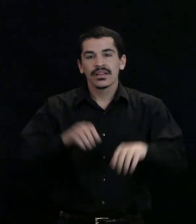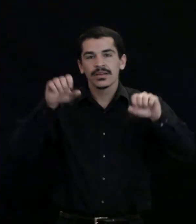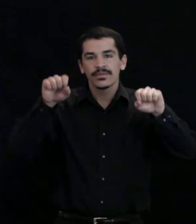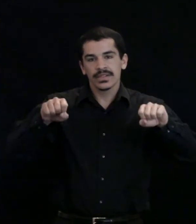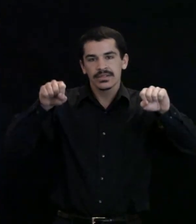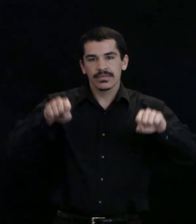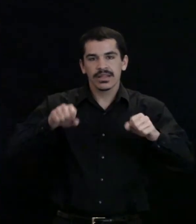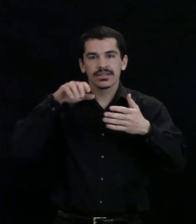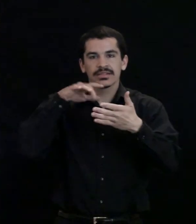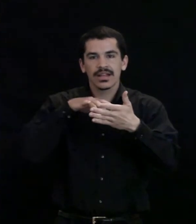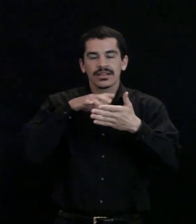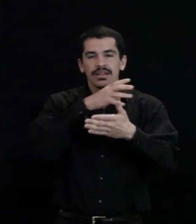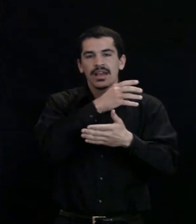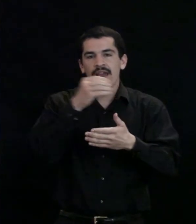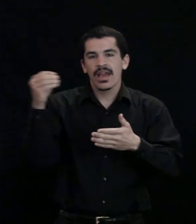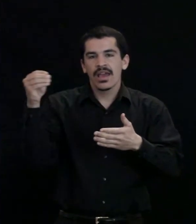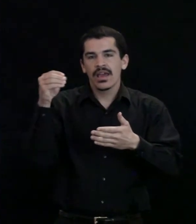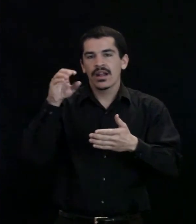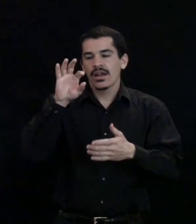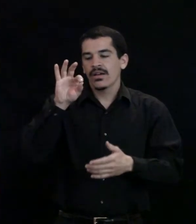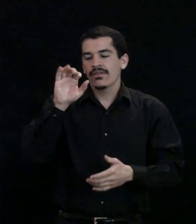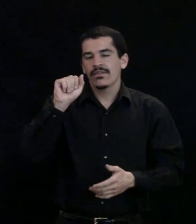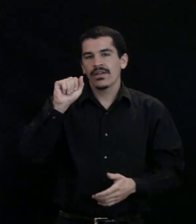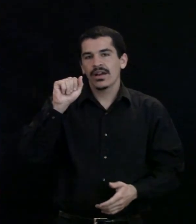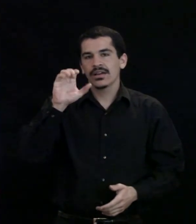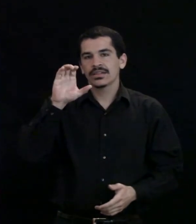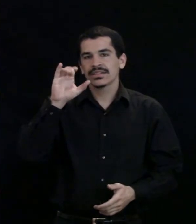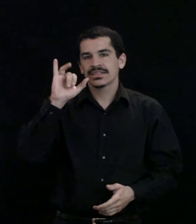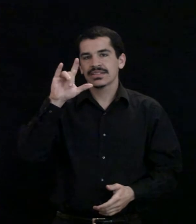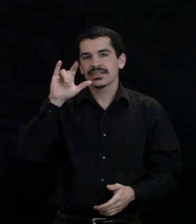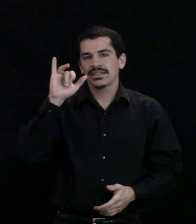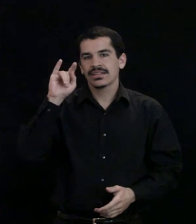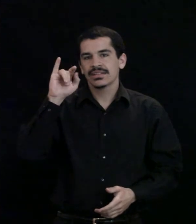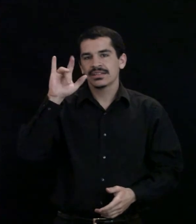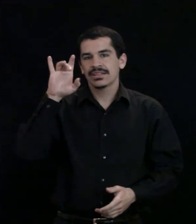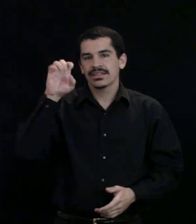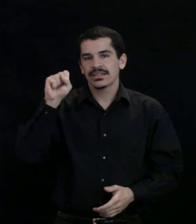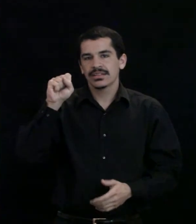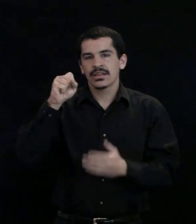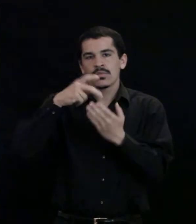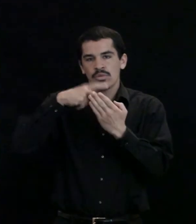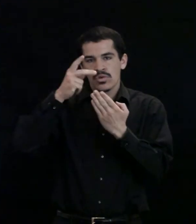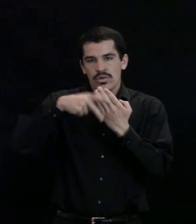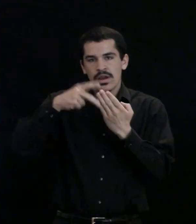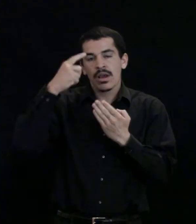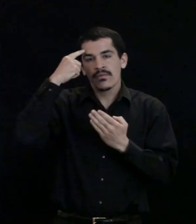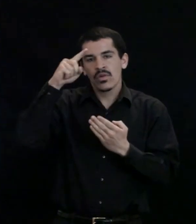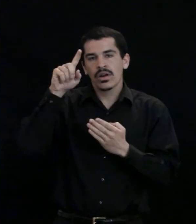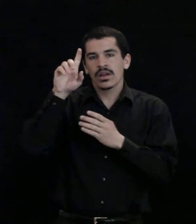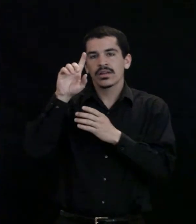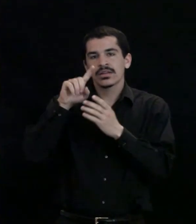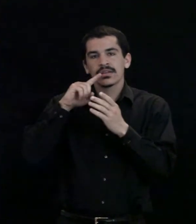Feasibility Study and Facilities Program for the Deaf Culture Center of New Mexico.